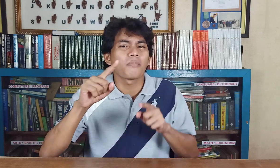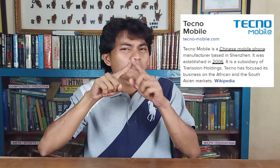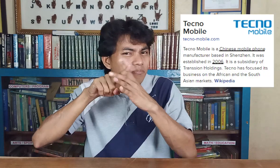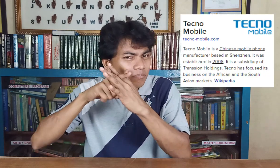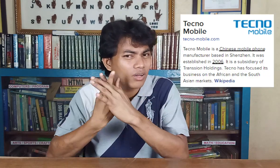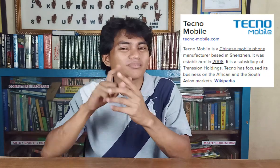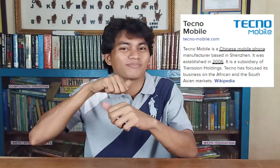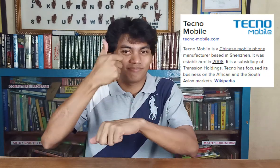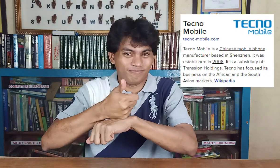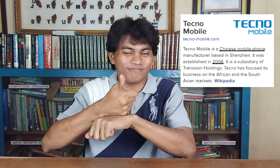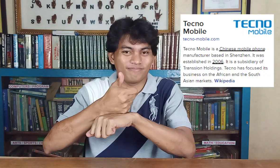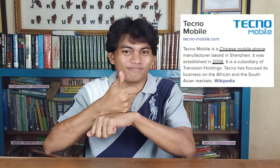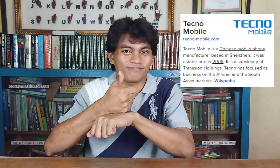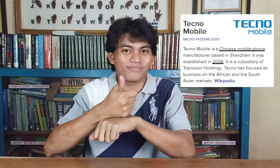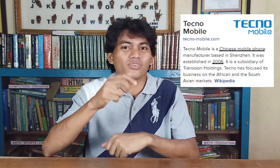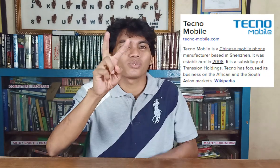Tecno was established in